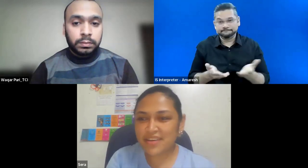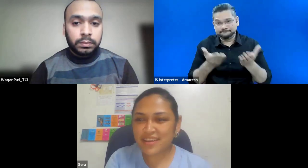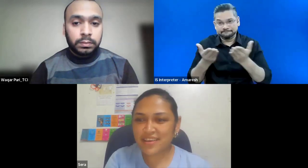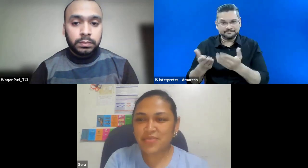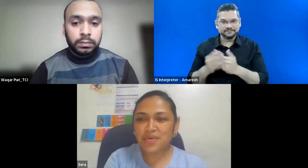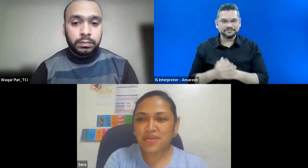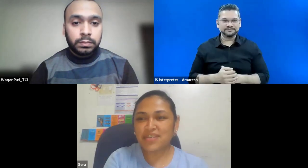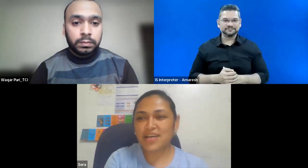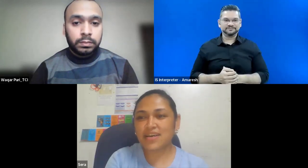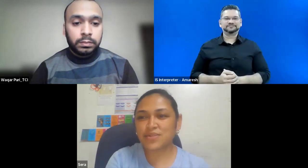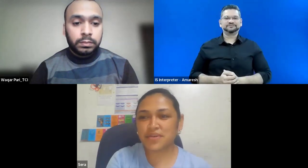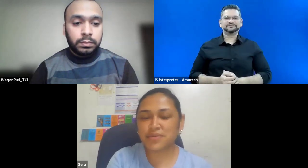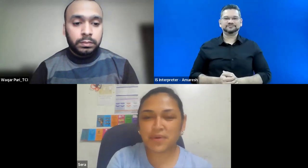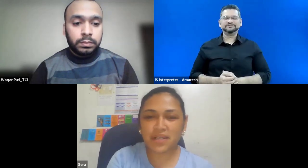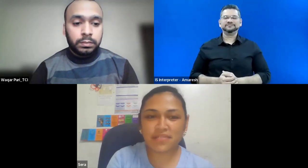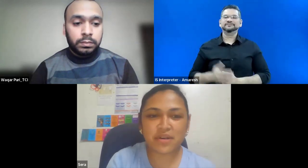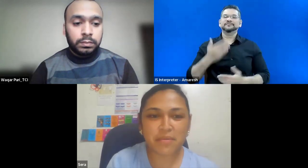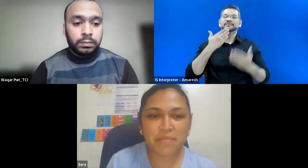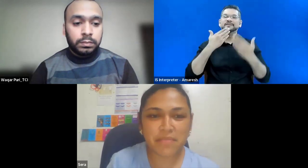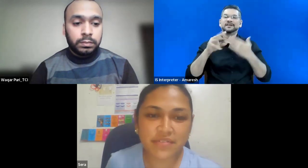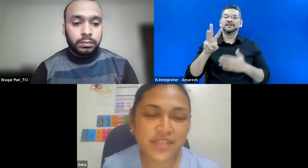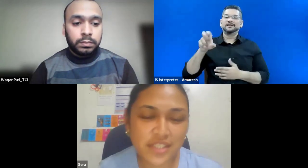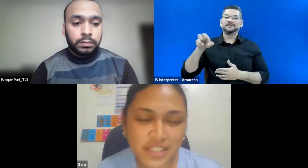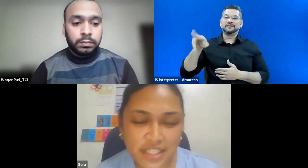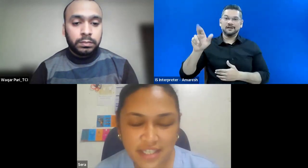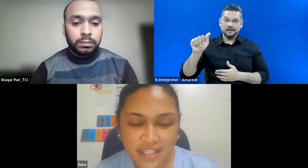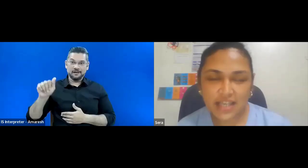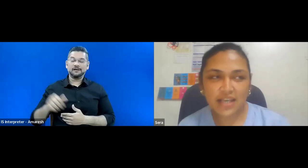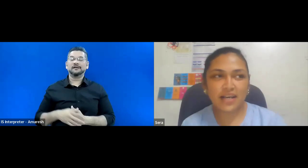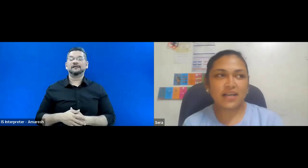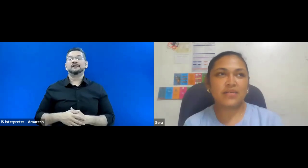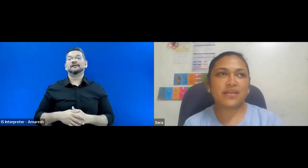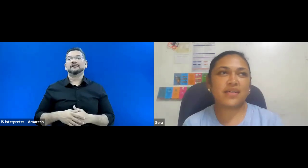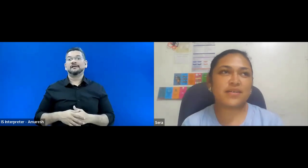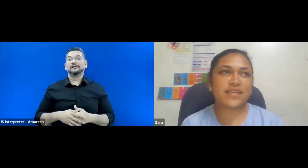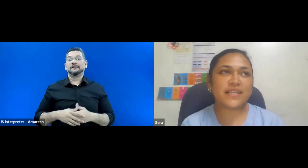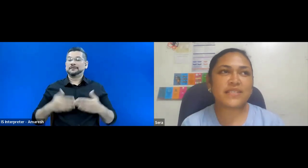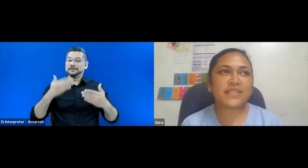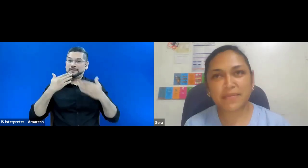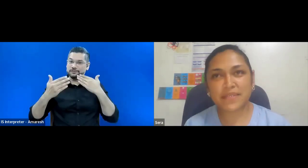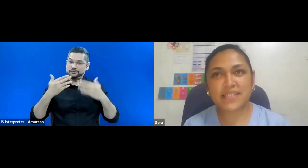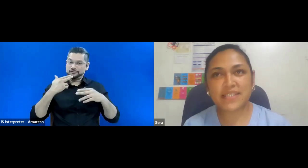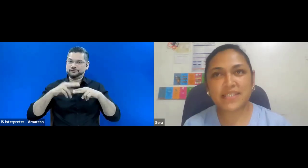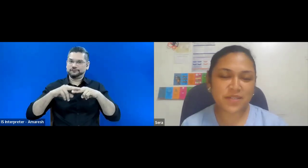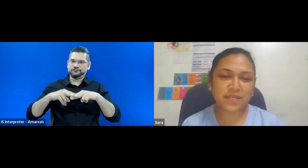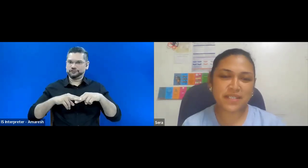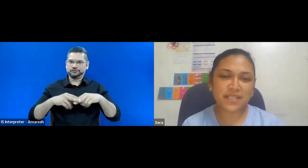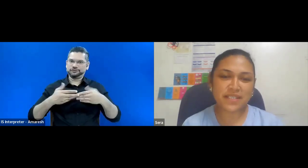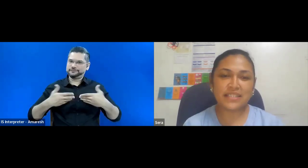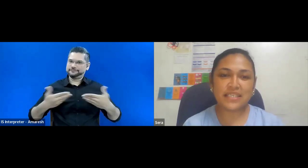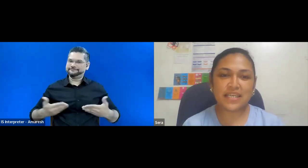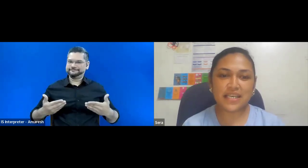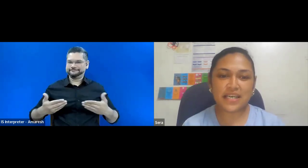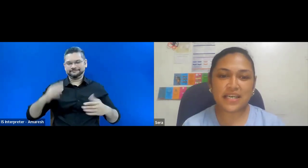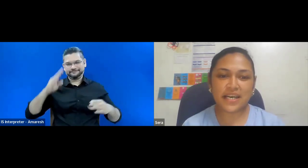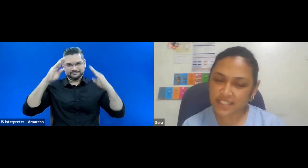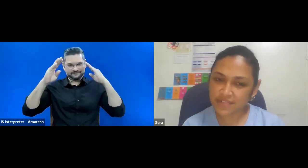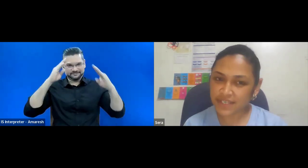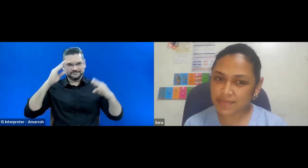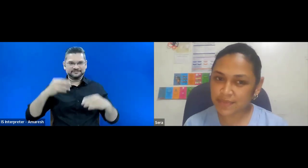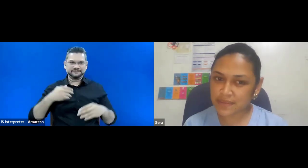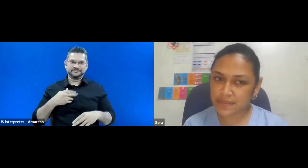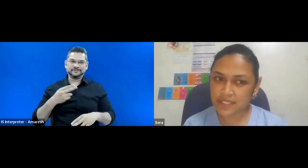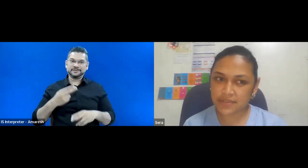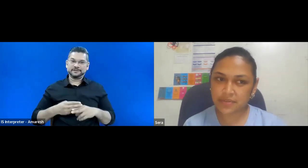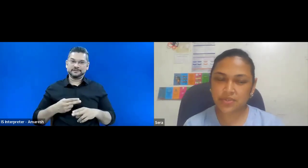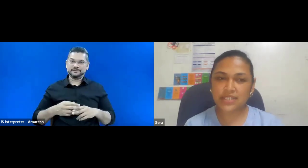Thank you, Akar. Thank you, Mbulavinaka, to everyone from Fiji. Yes, my name is Sarah Osben, and